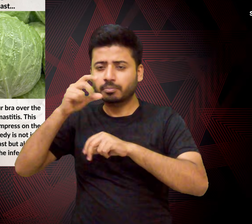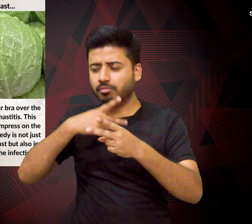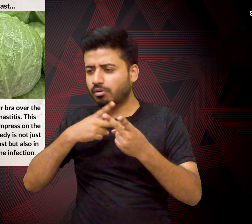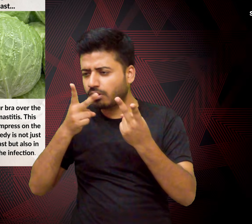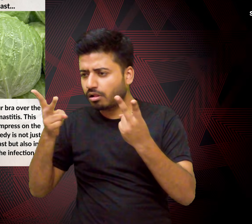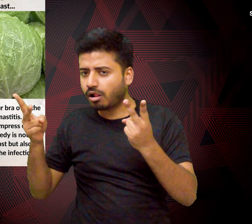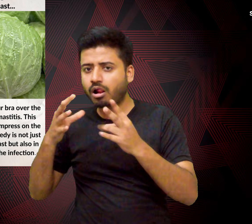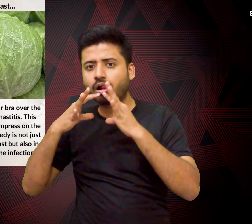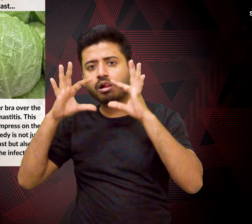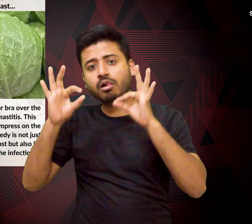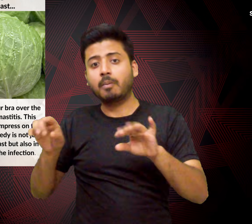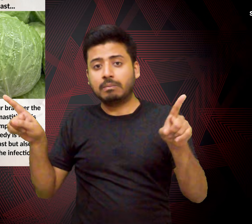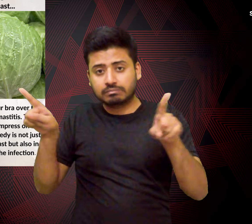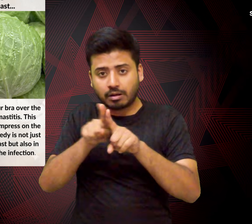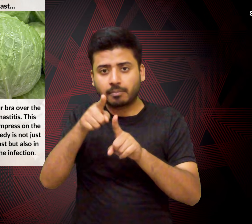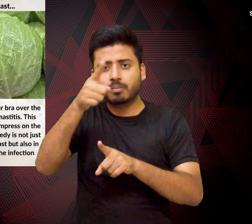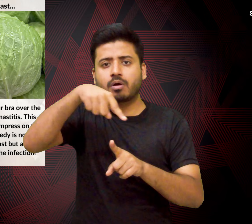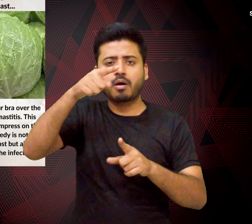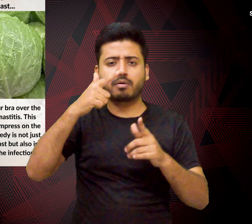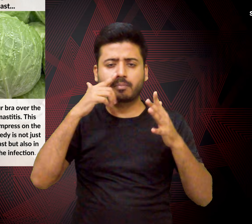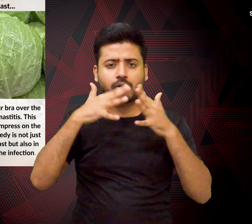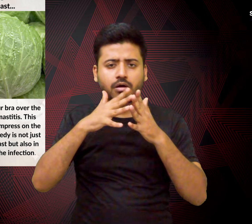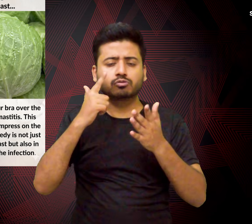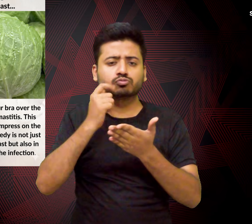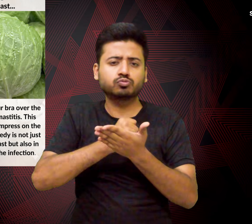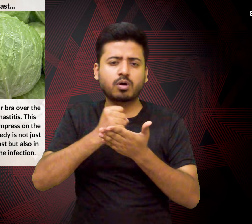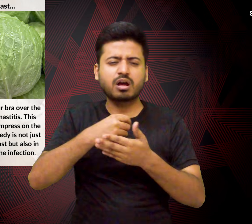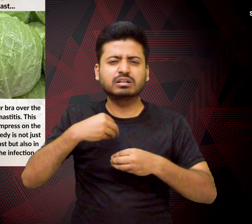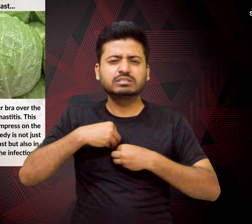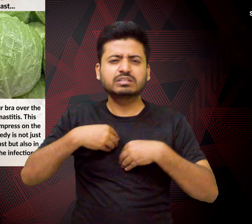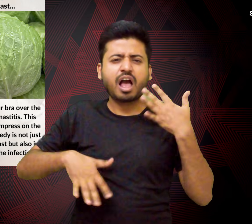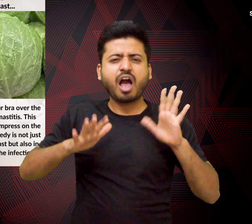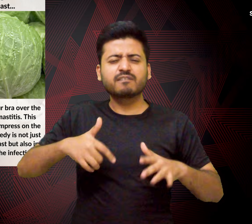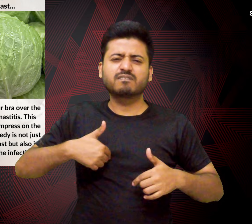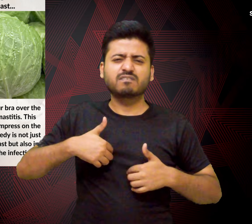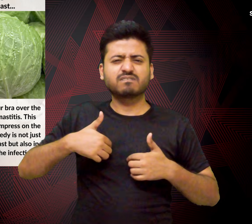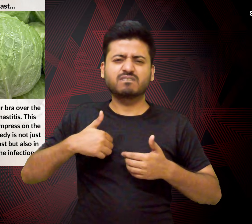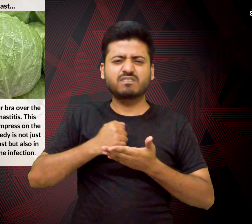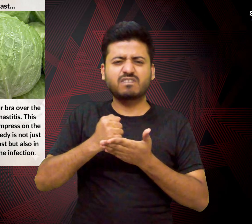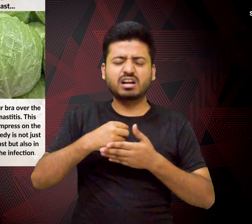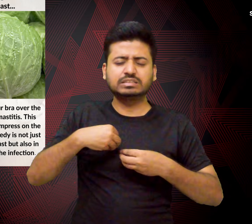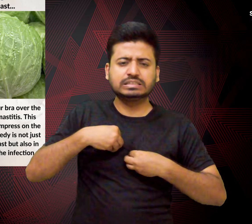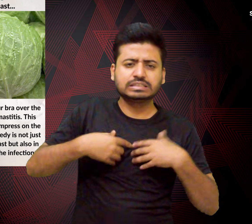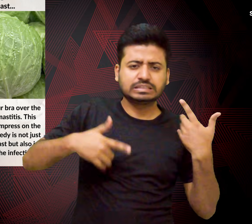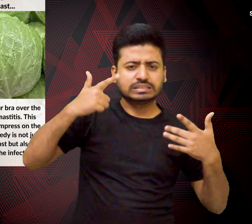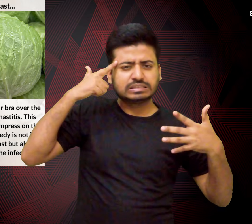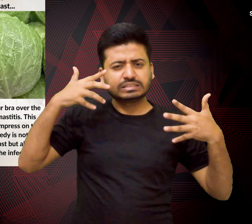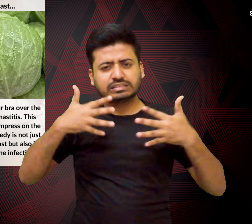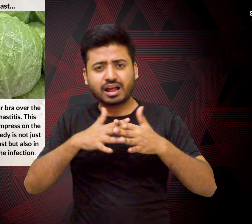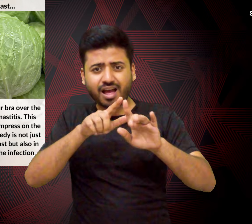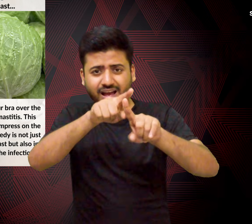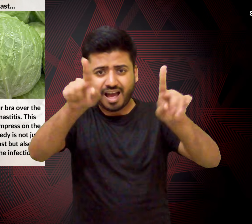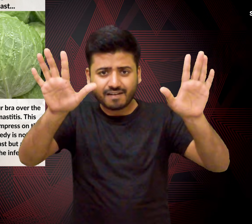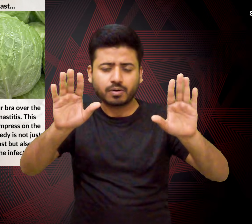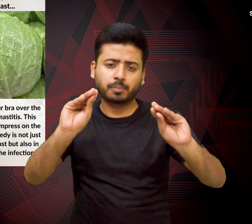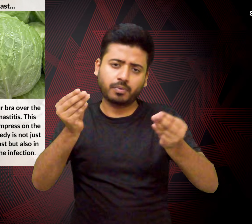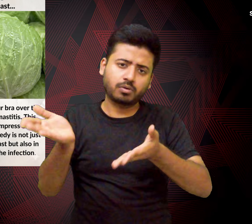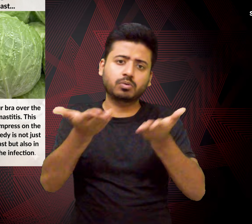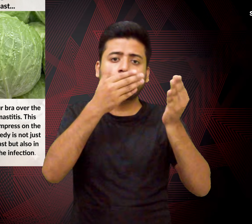is severe. Topical pain relievers. Apply non-steroidal anti-inflammatory drugs, NSAIDs, like